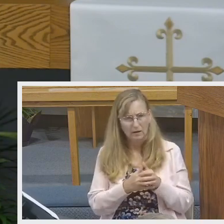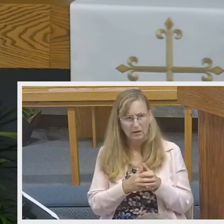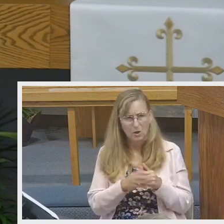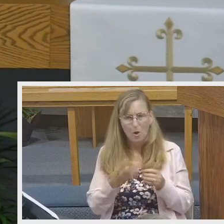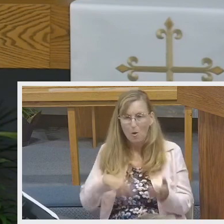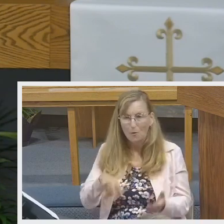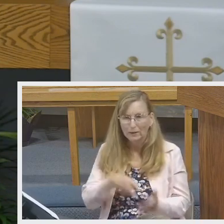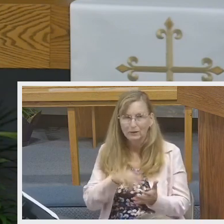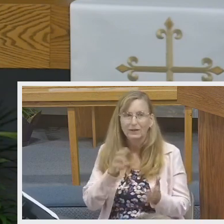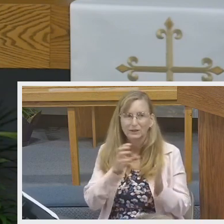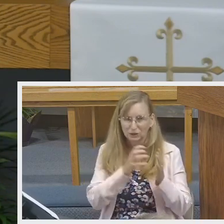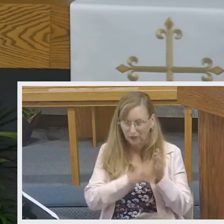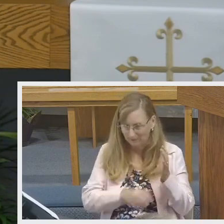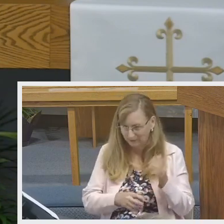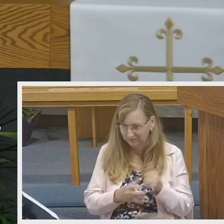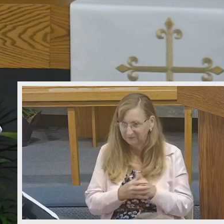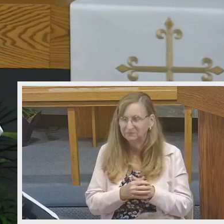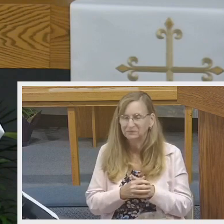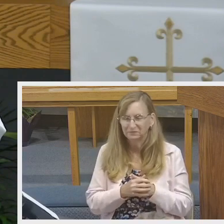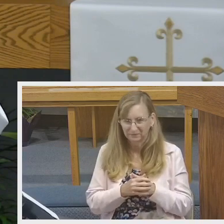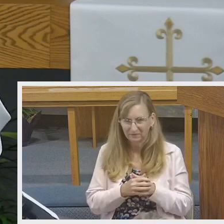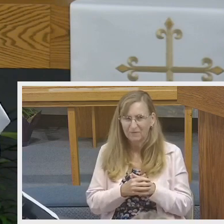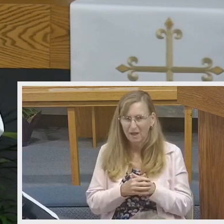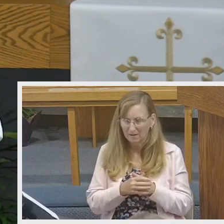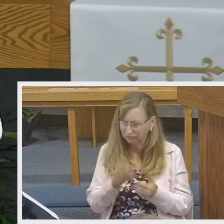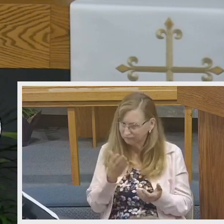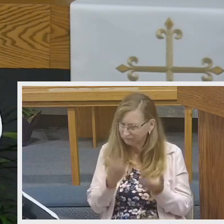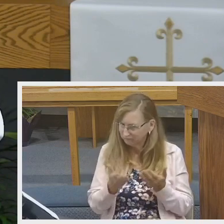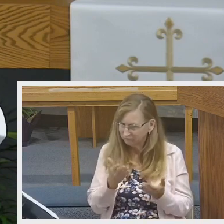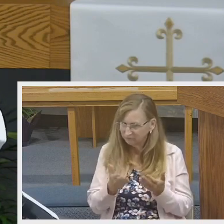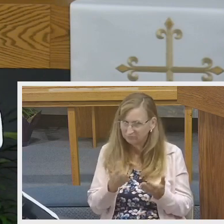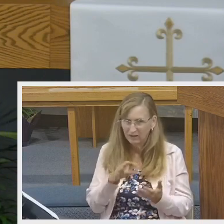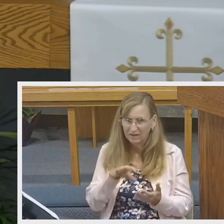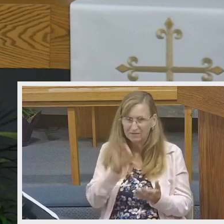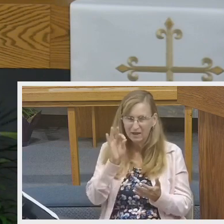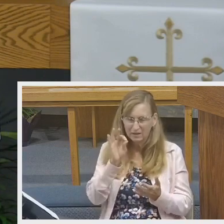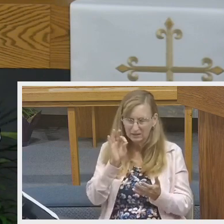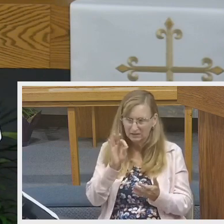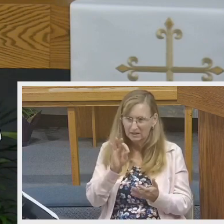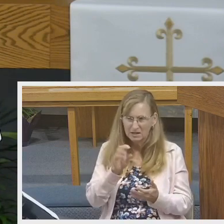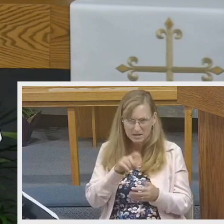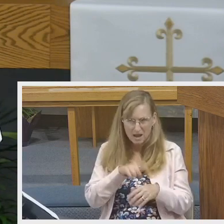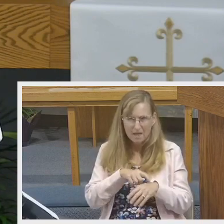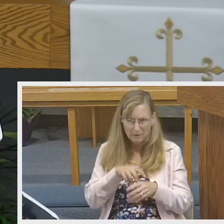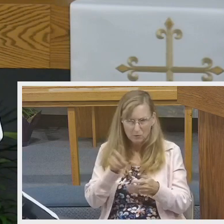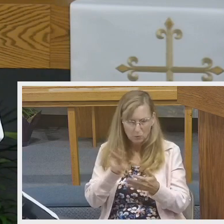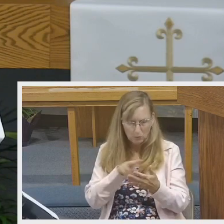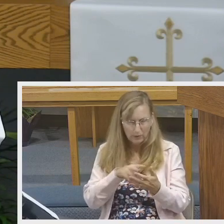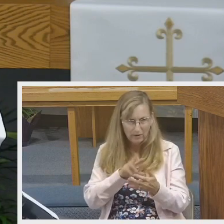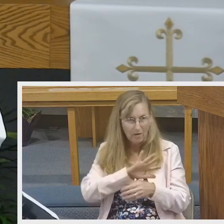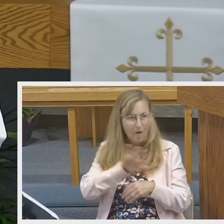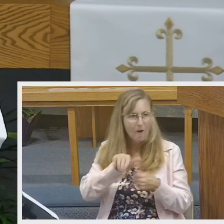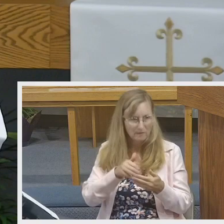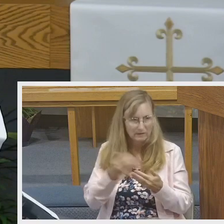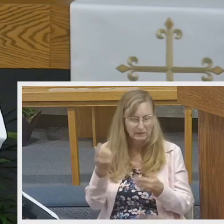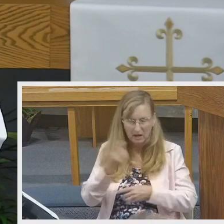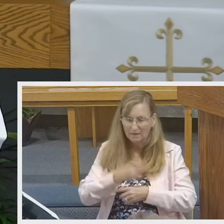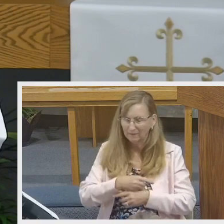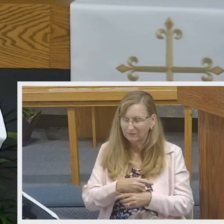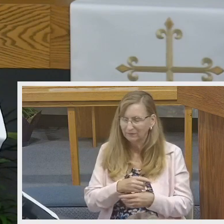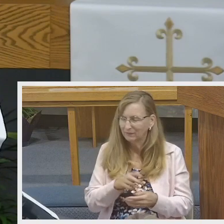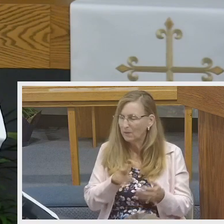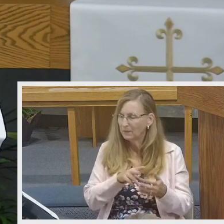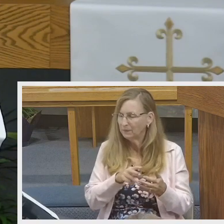chapter. I suggest that you find some time and read the thing in its entirety sometime today. We read,